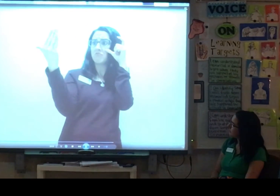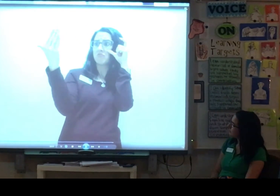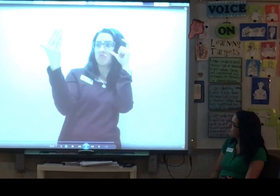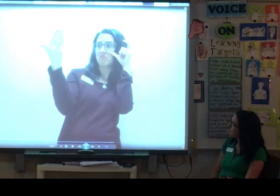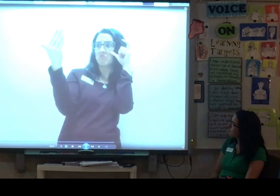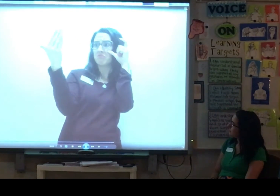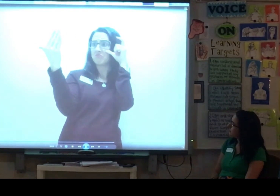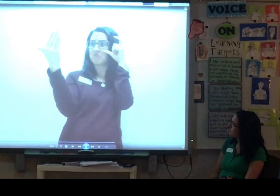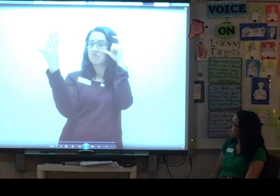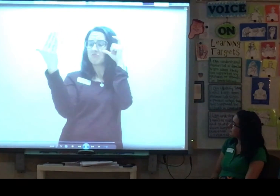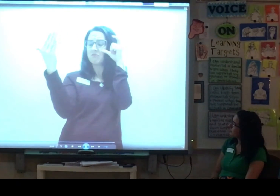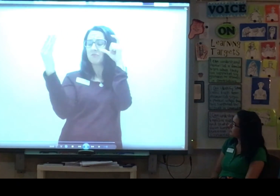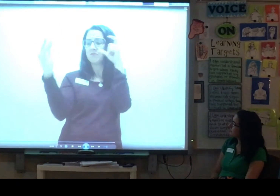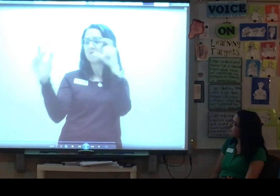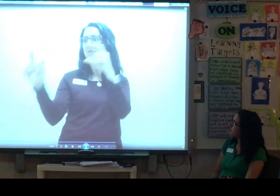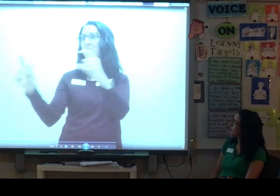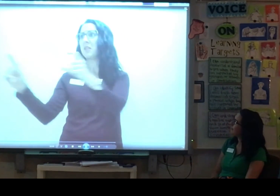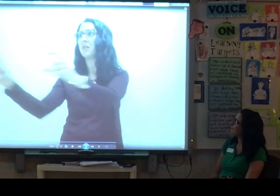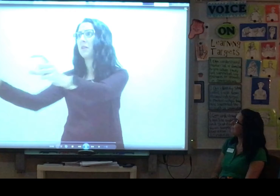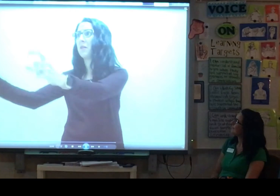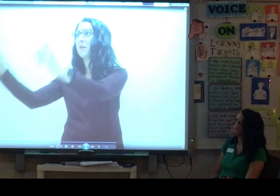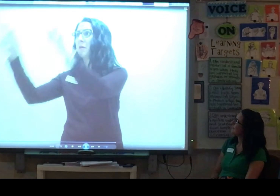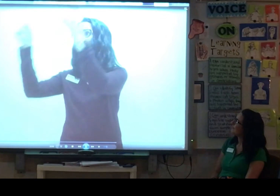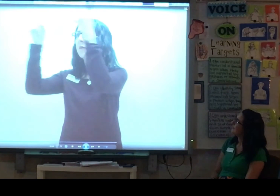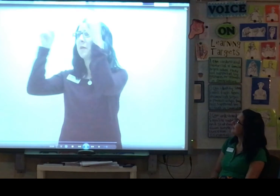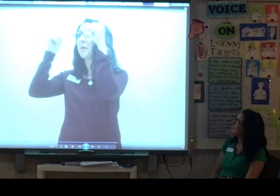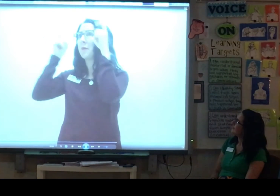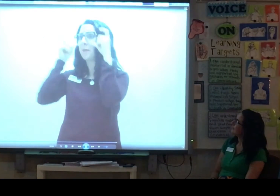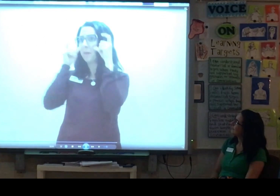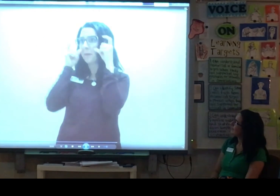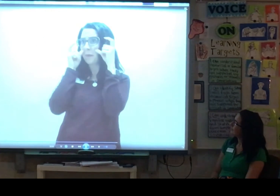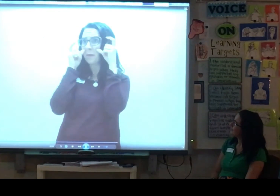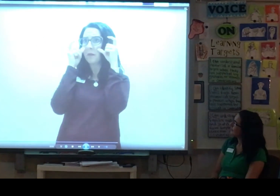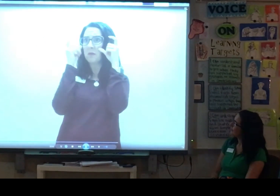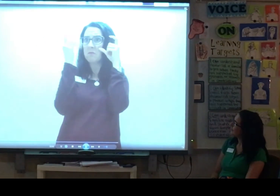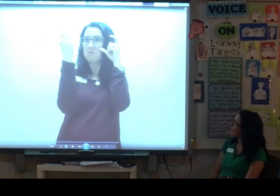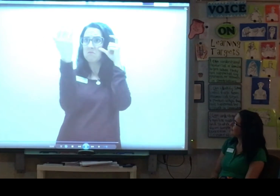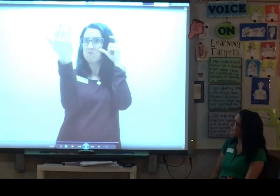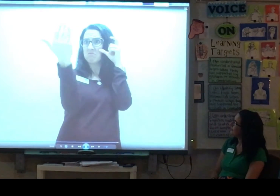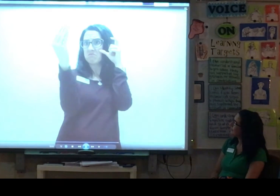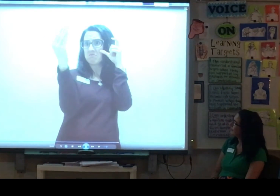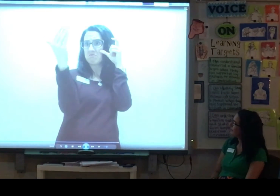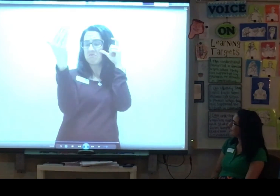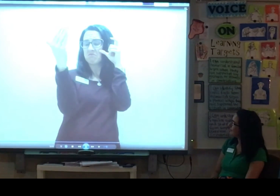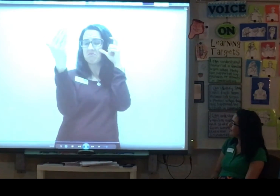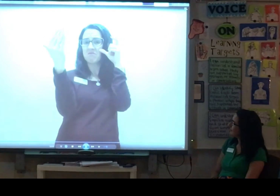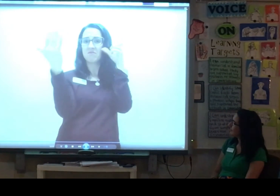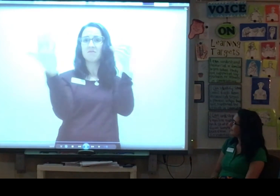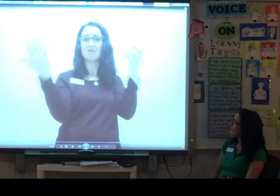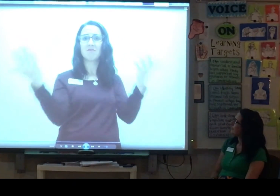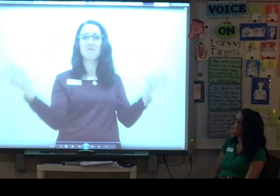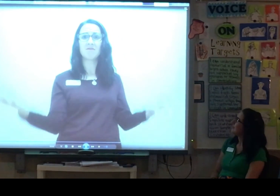mirror. Debate. No. Put them Try another pair. Look in the mirror.